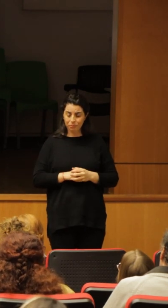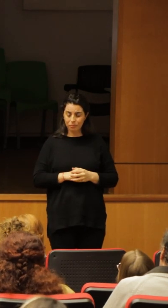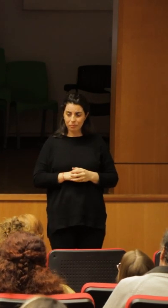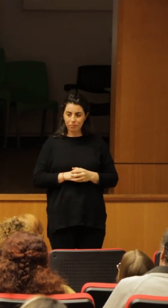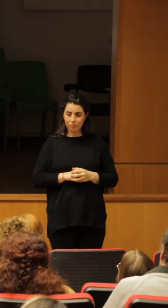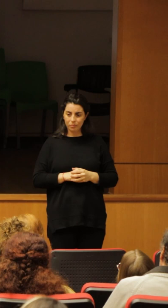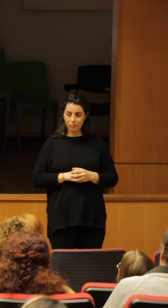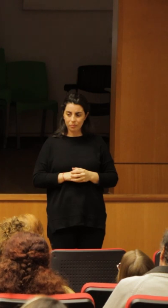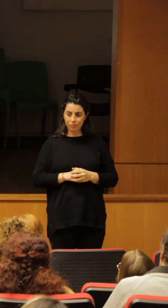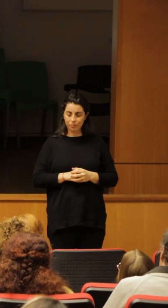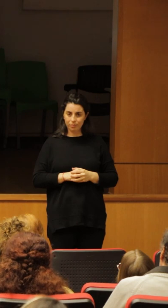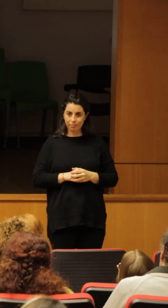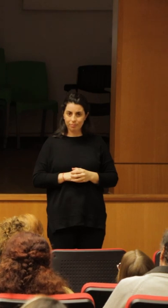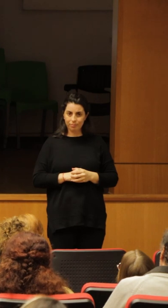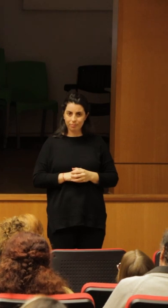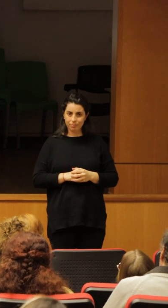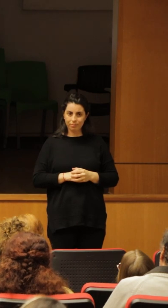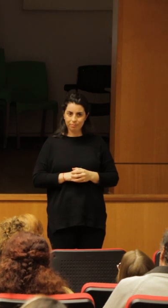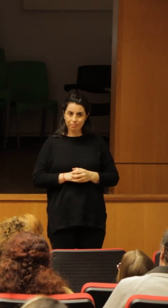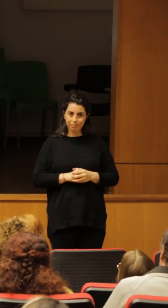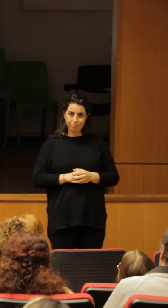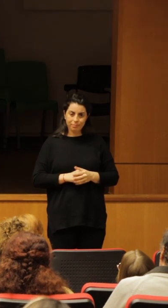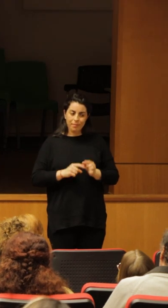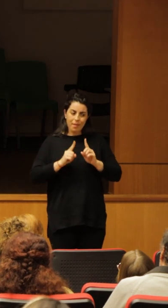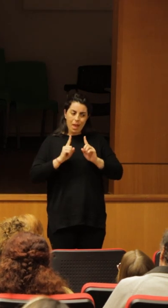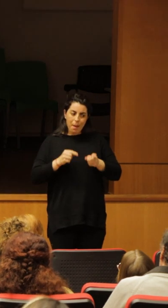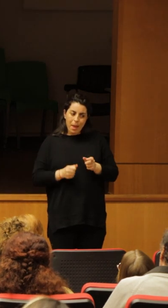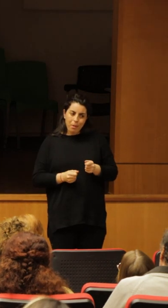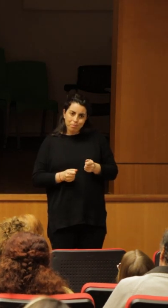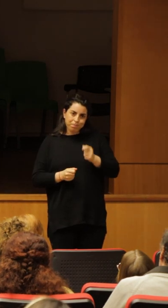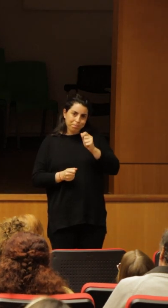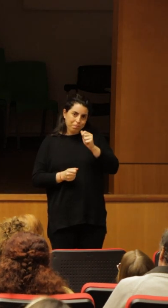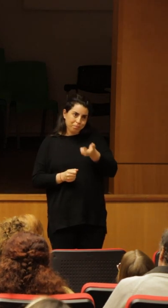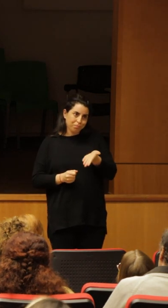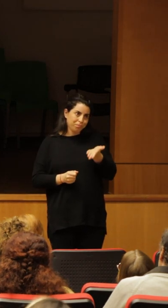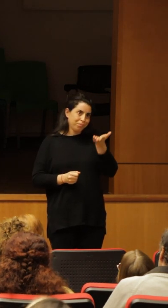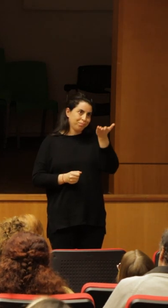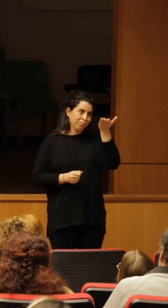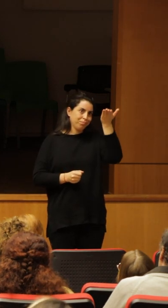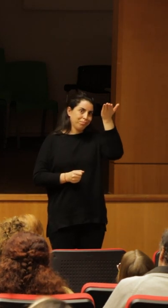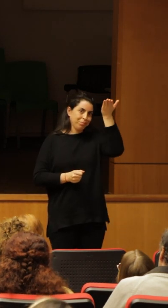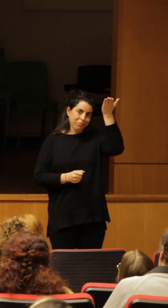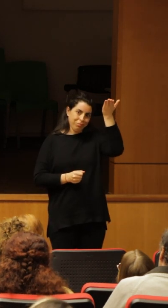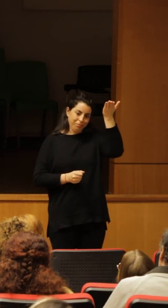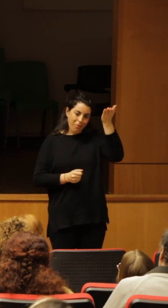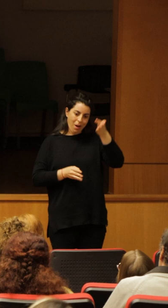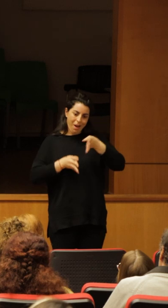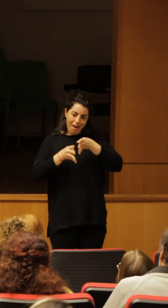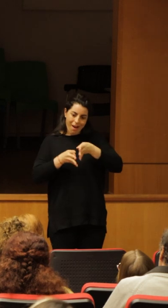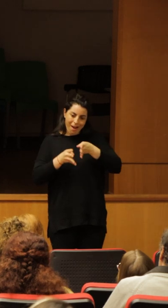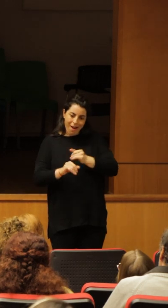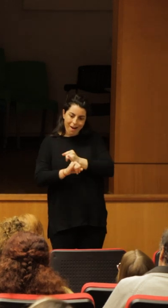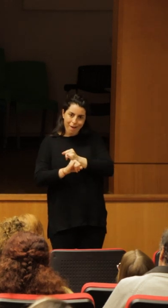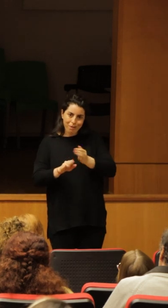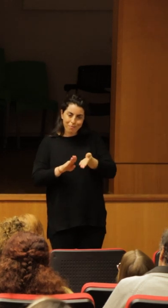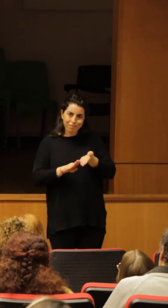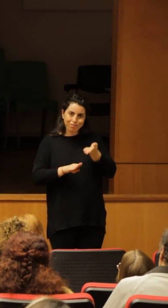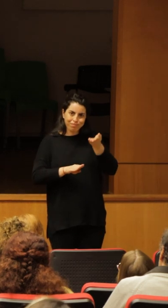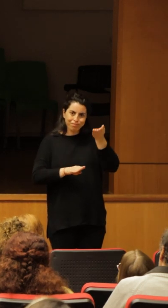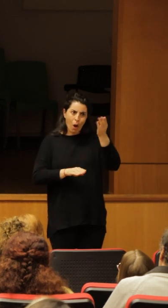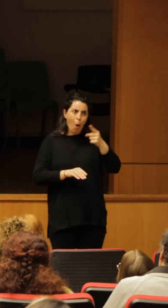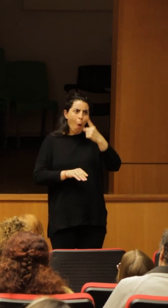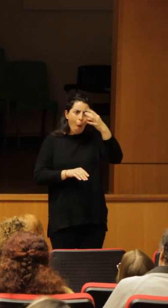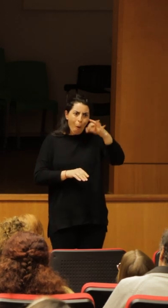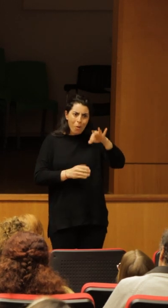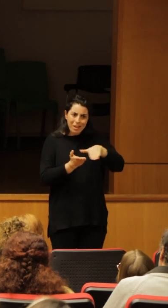una inflación hiper alta. And that was not it yet. Pero aún así había más todavía. There was a